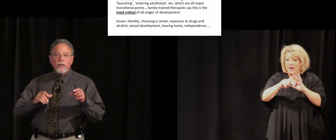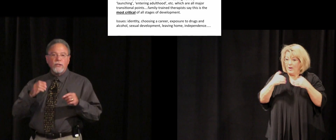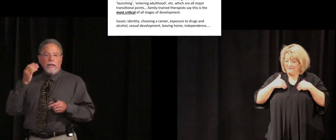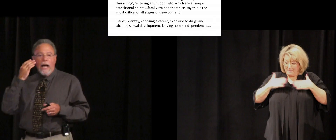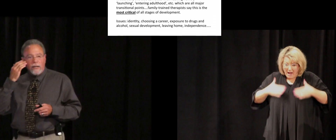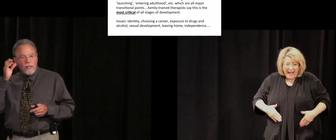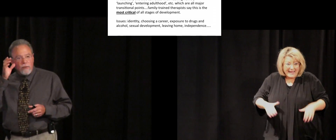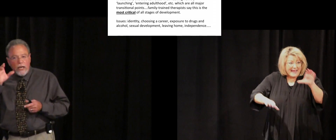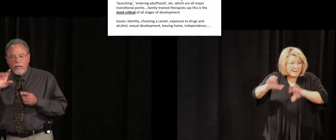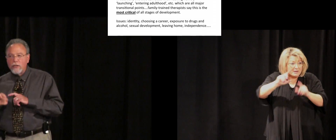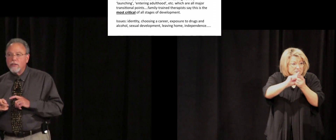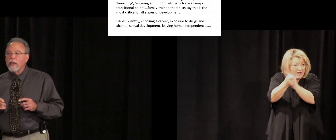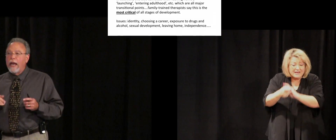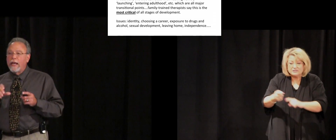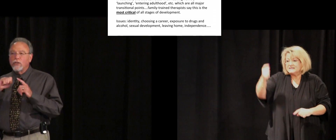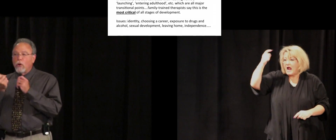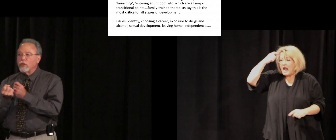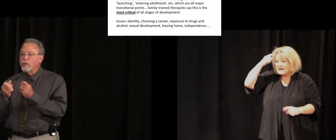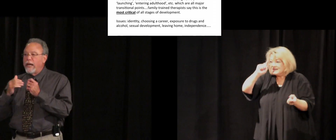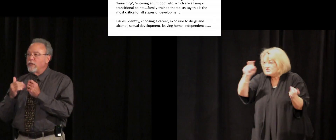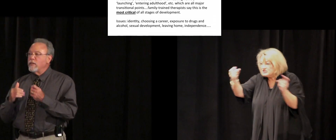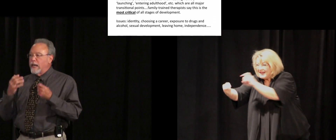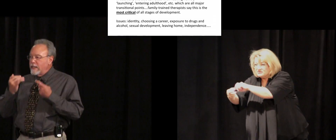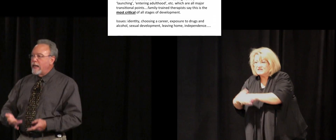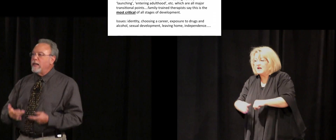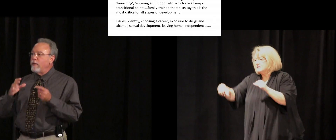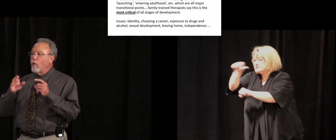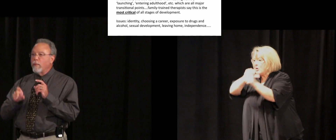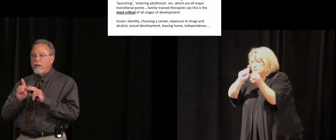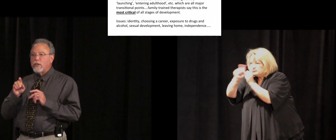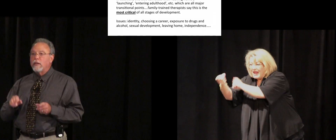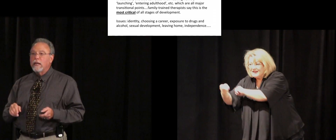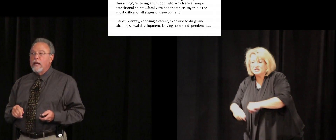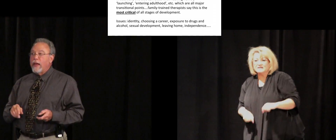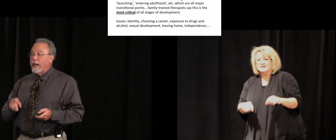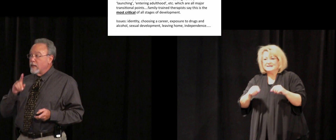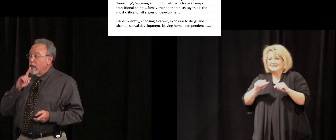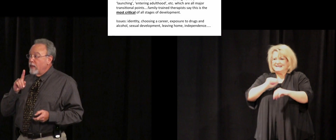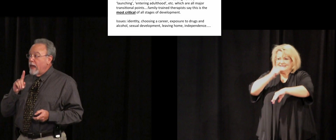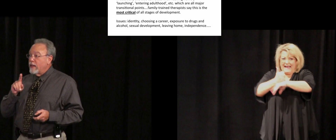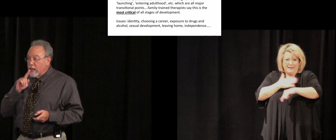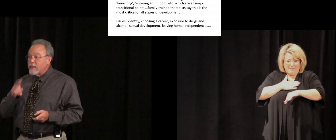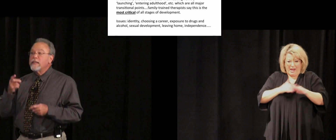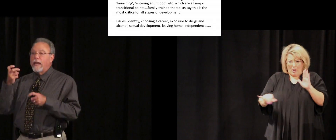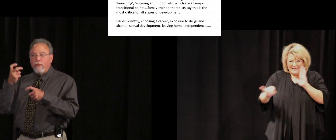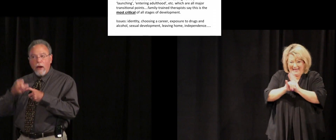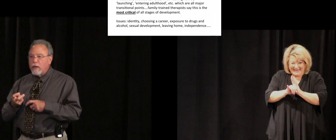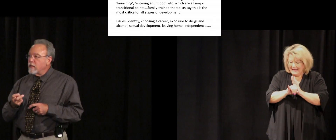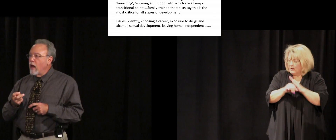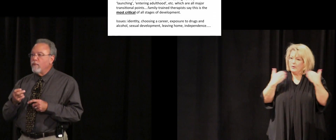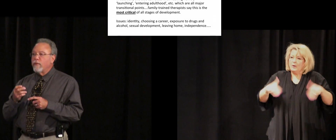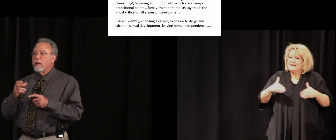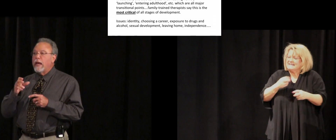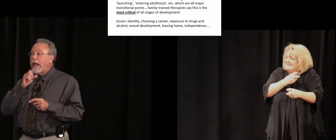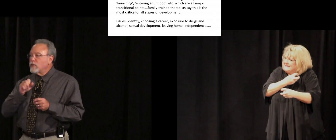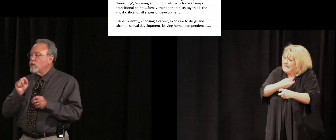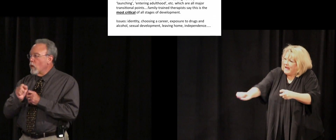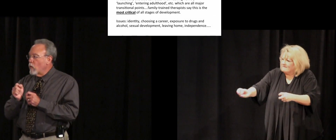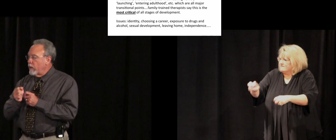painful emotions dissipate with time and talk.